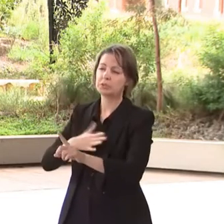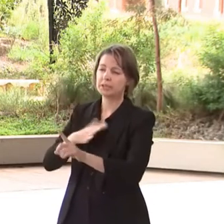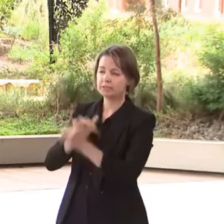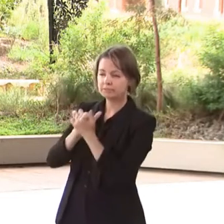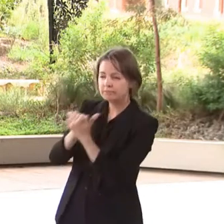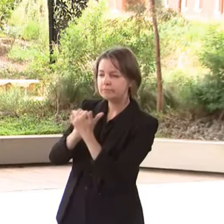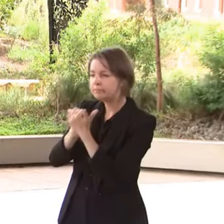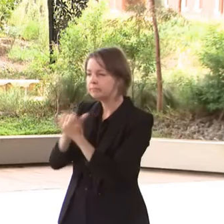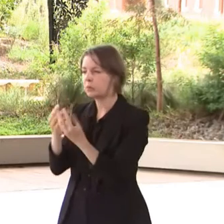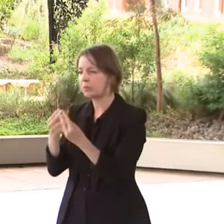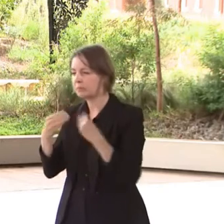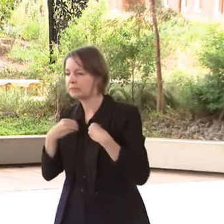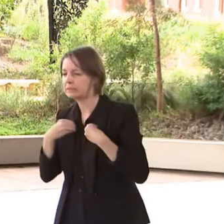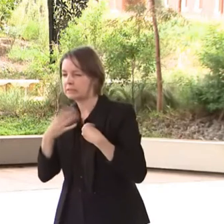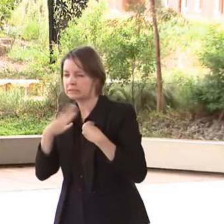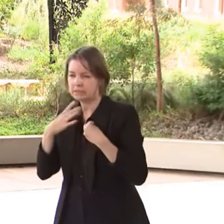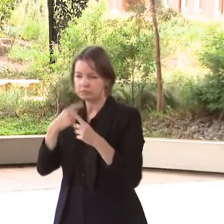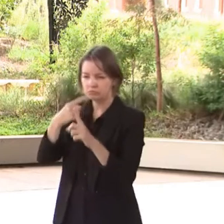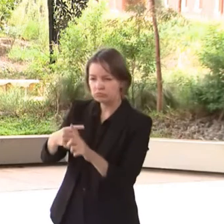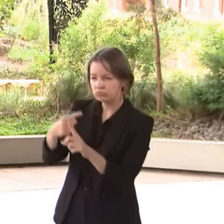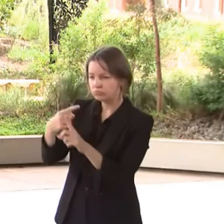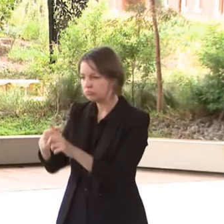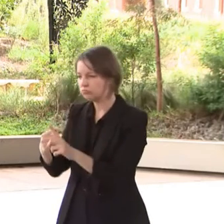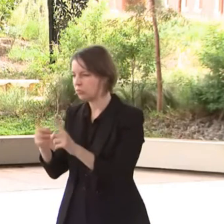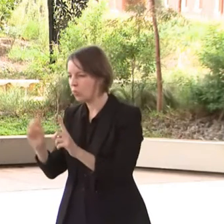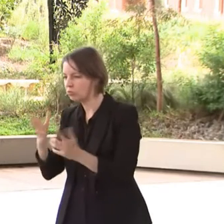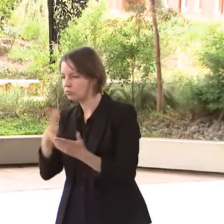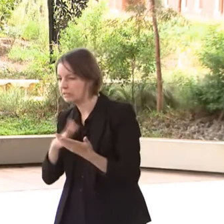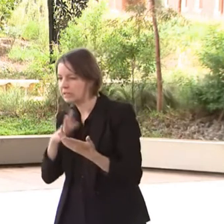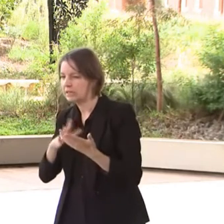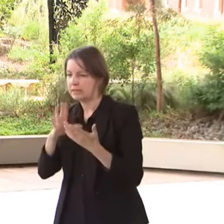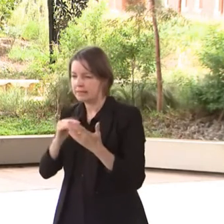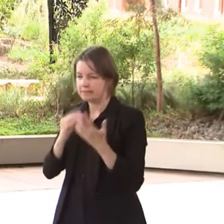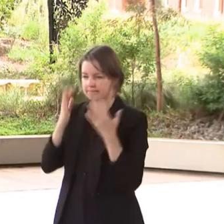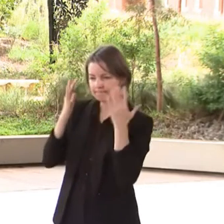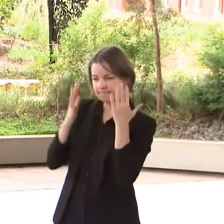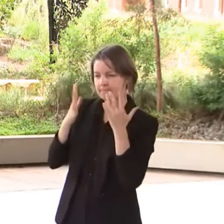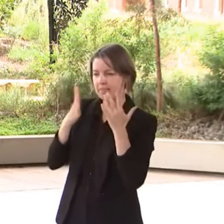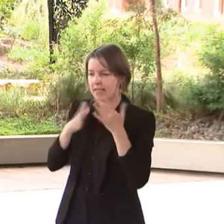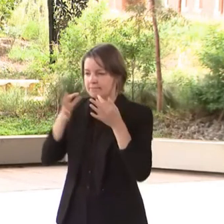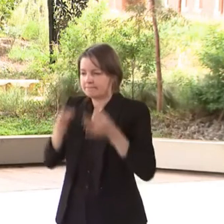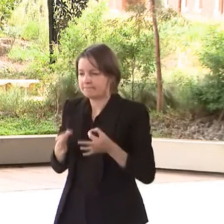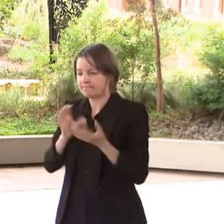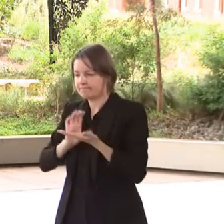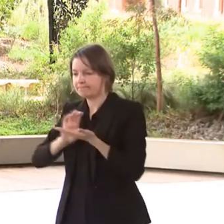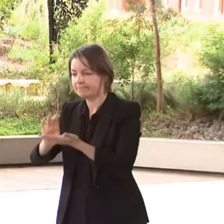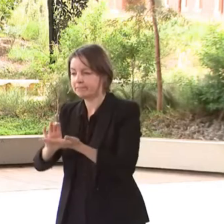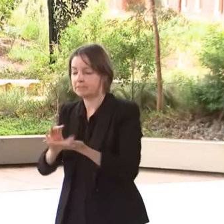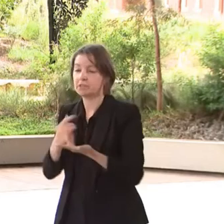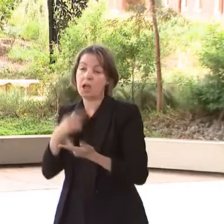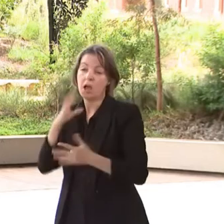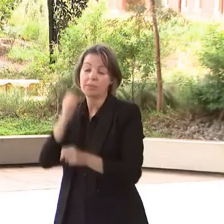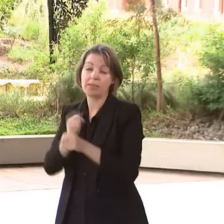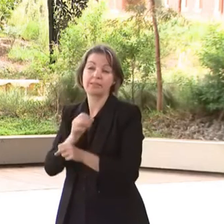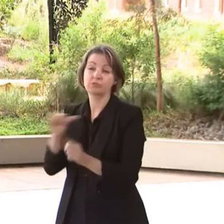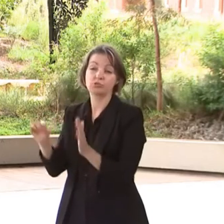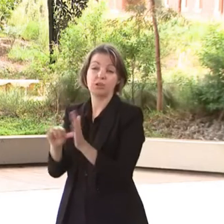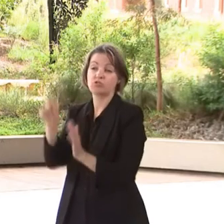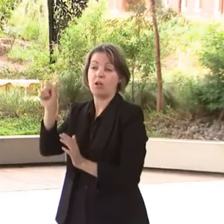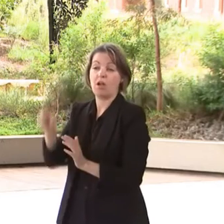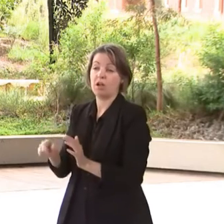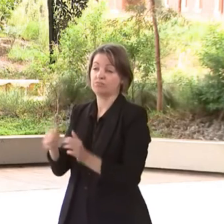work with businesses, you identify the need, you consider it, and then you make the investment. So he's doing great work in that space,